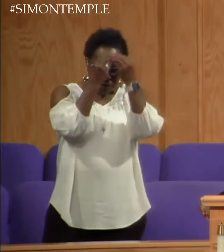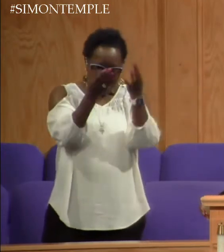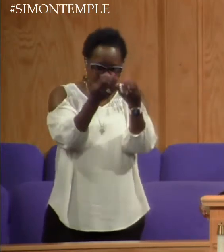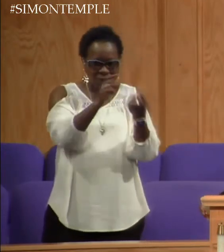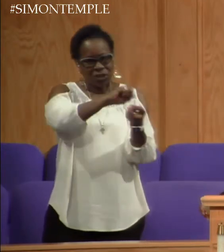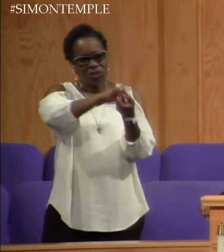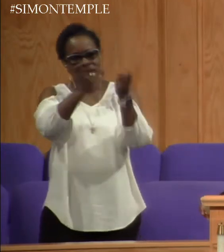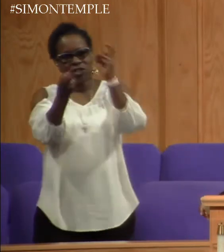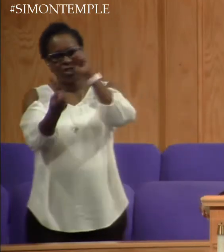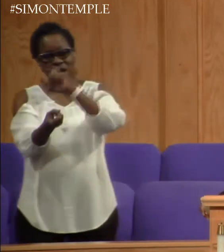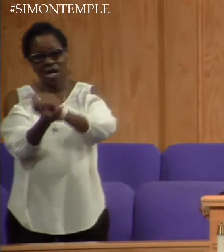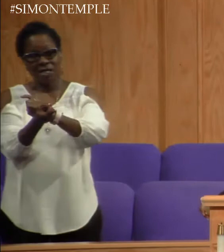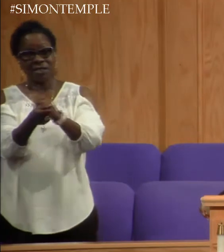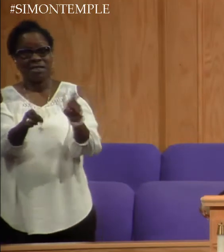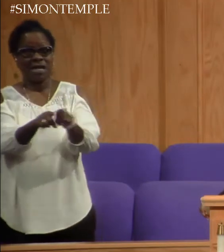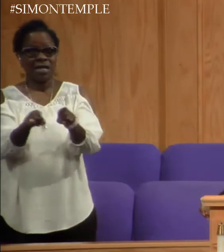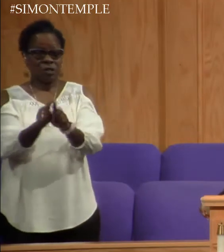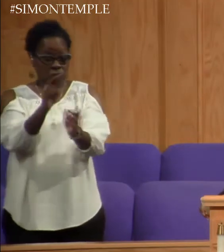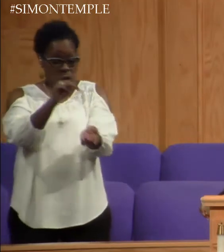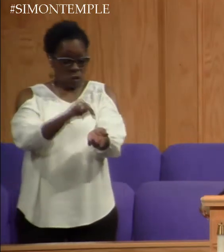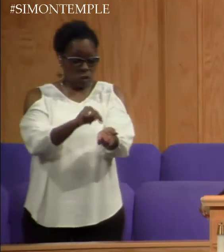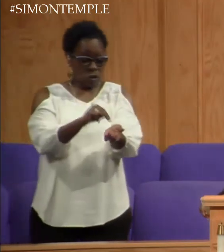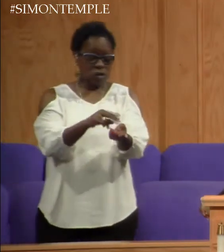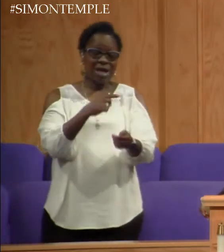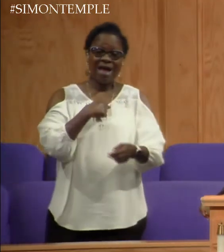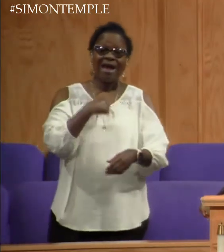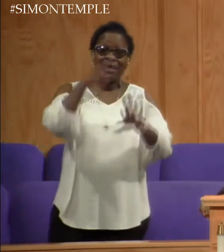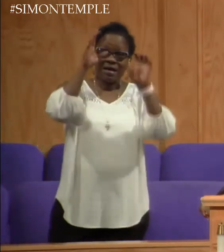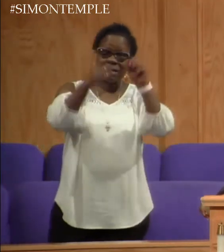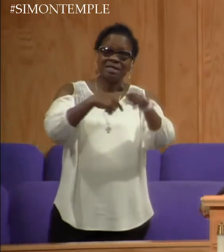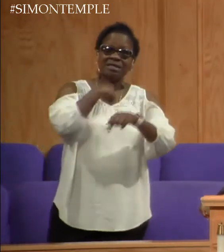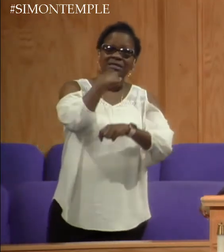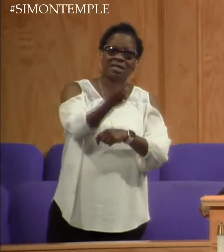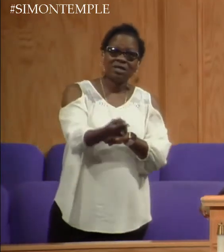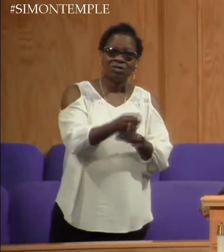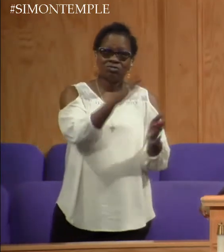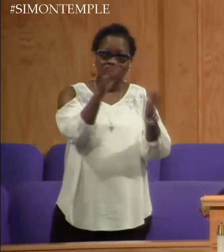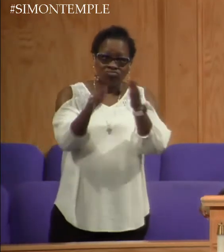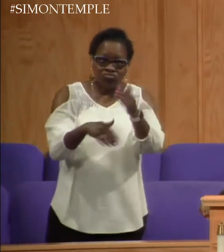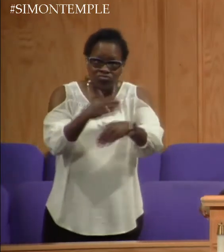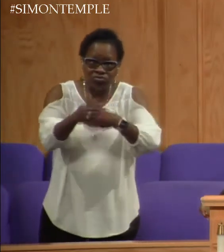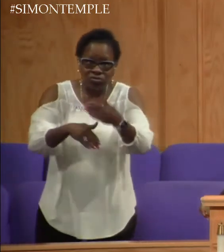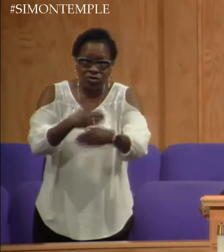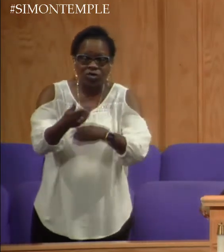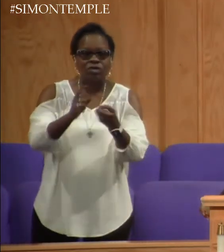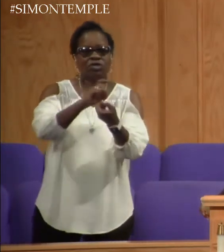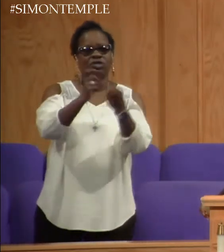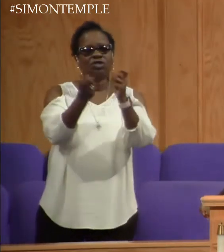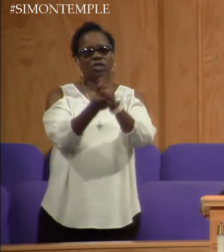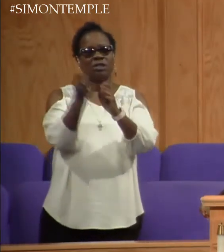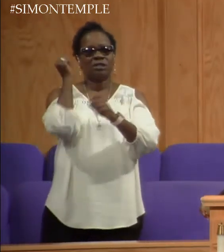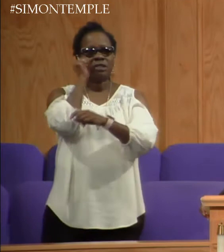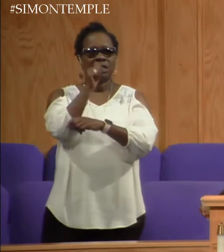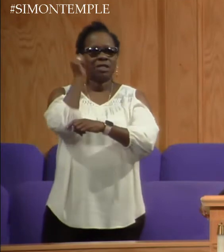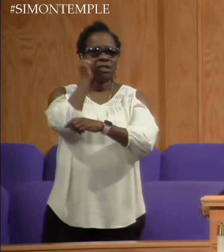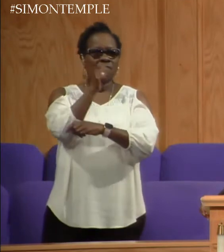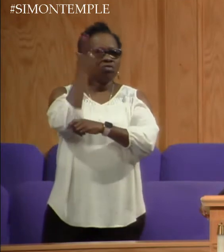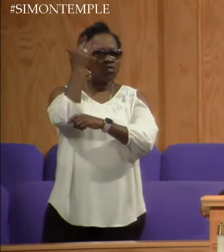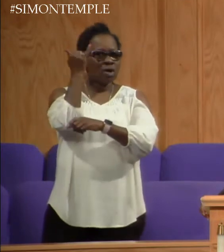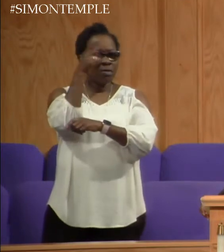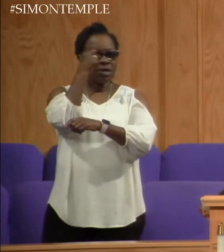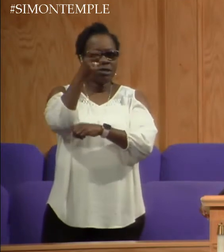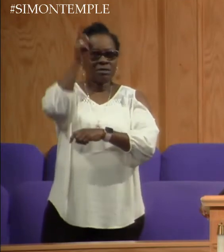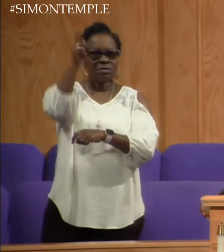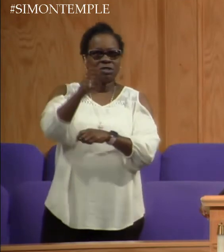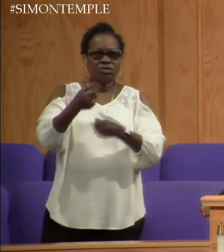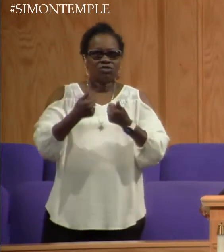registered nurse, I can attest to the processes having to be changed every day in effort to help protect and